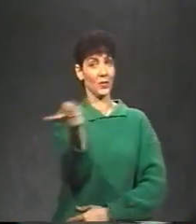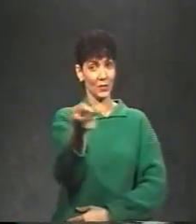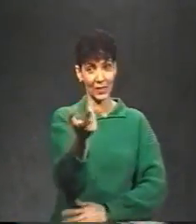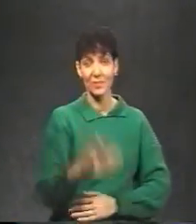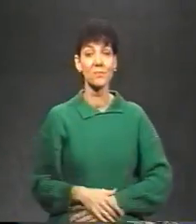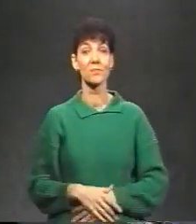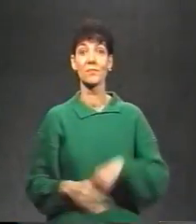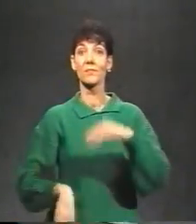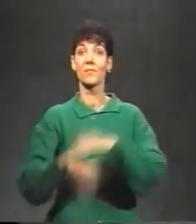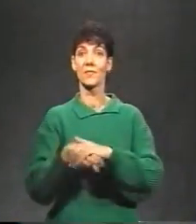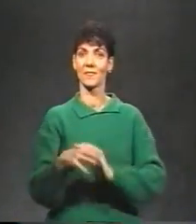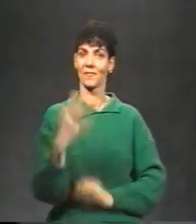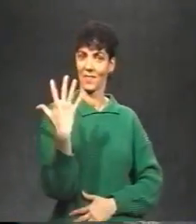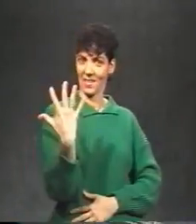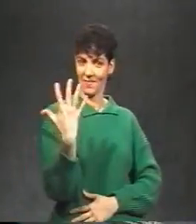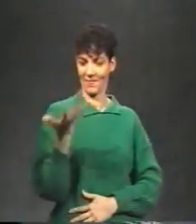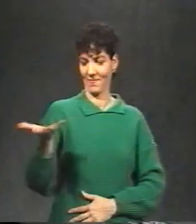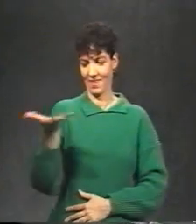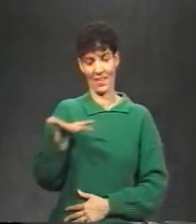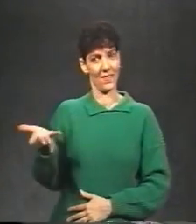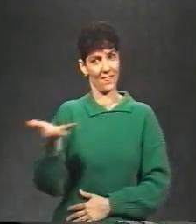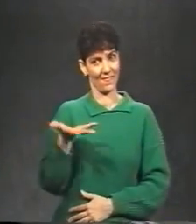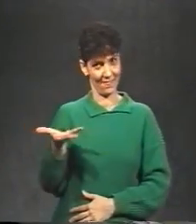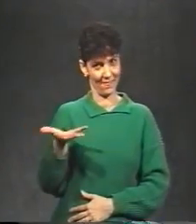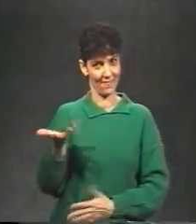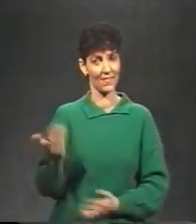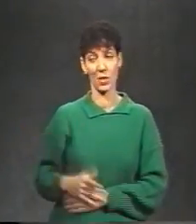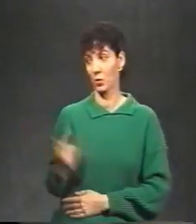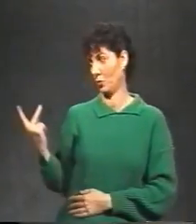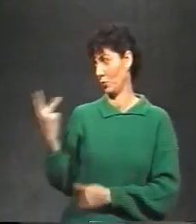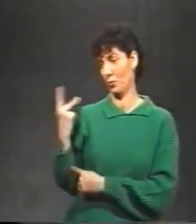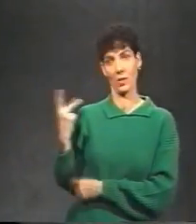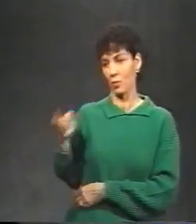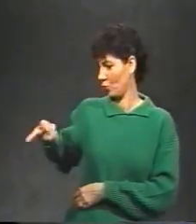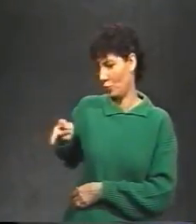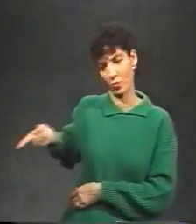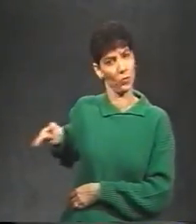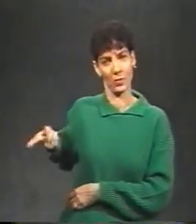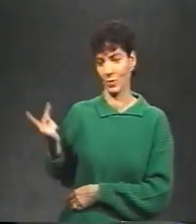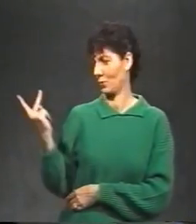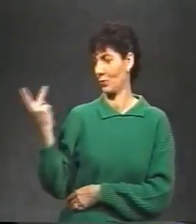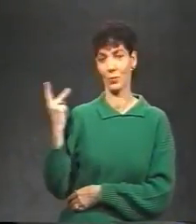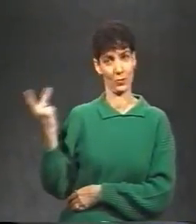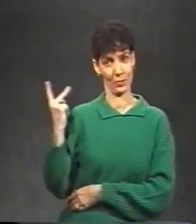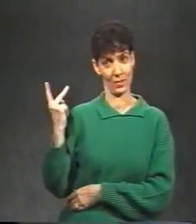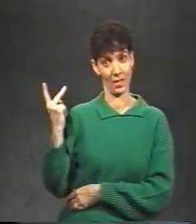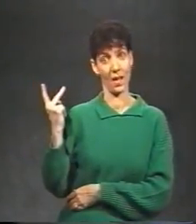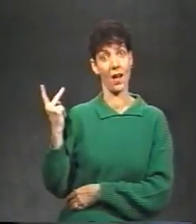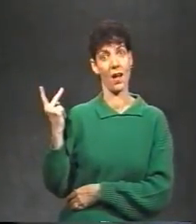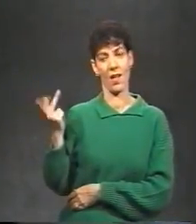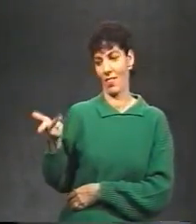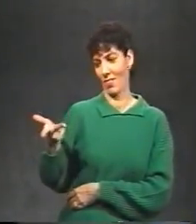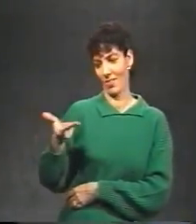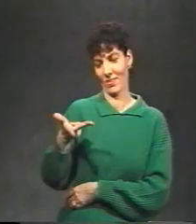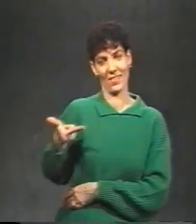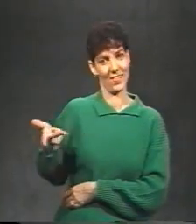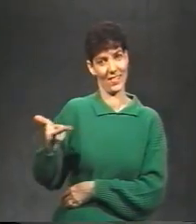Usually we limit the grouping to 5. Notice the way the number 2 is made for pronouns. The